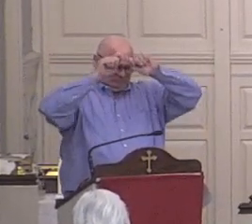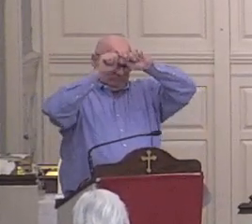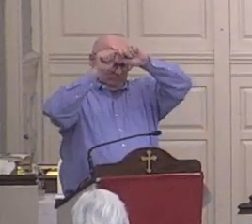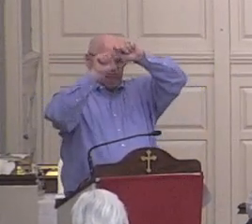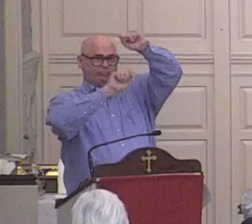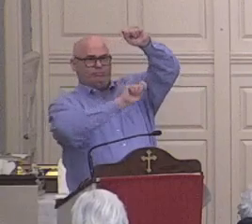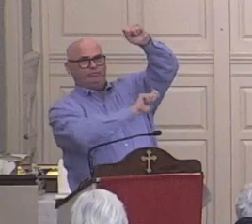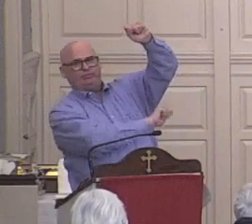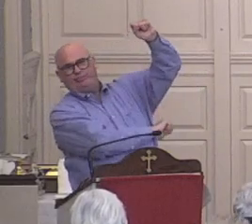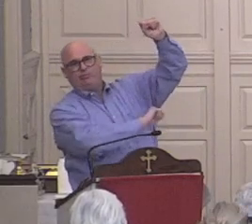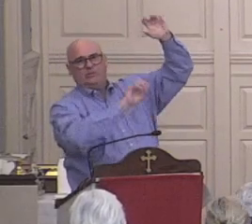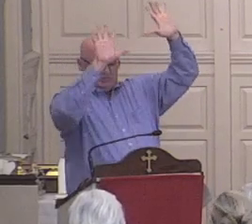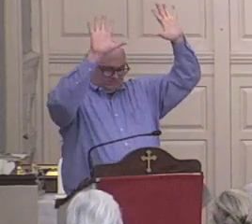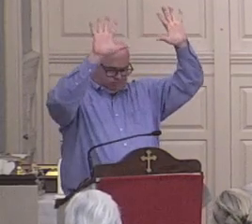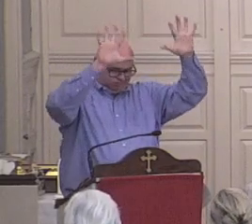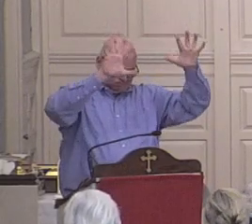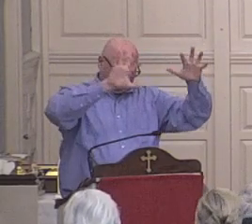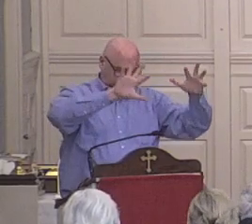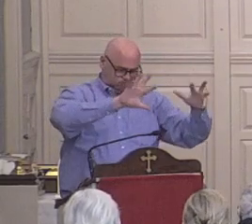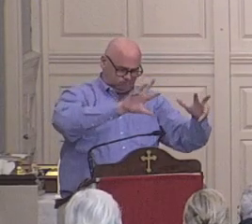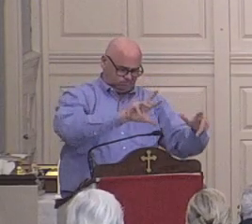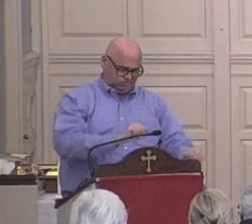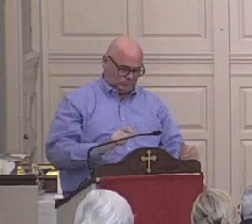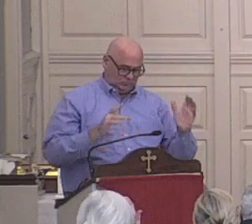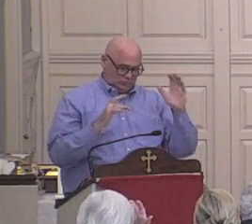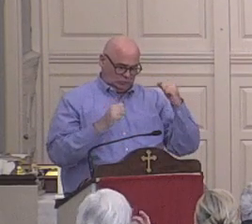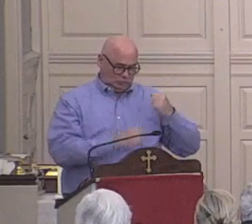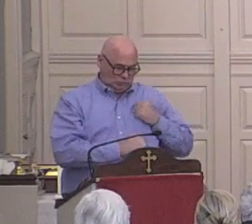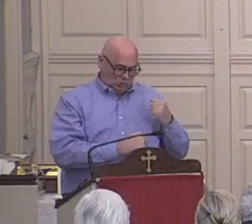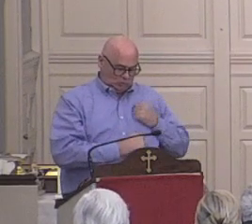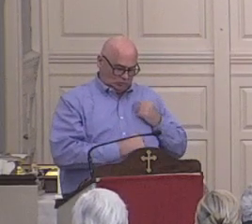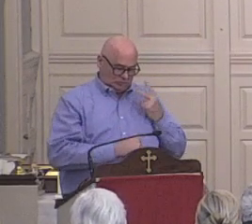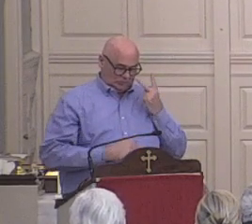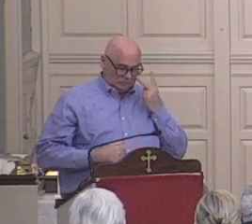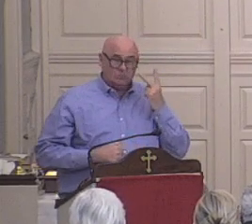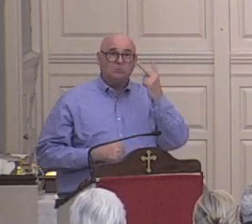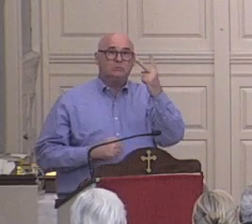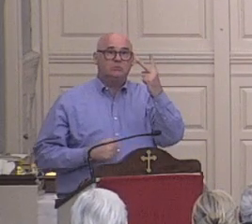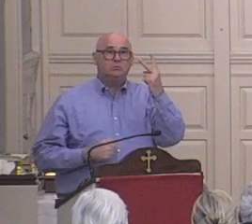The veil of the sanctuary was torn in two from top to bottom.